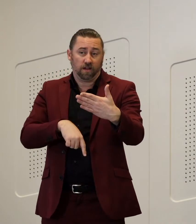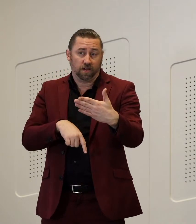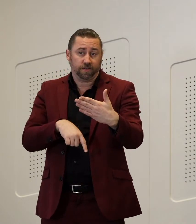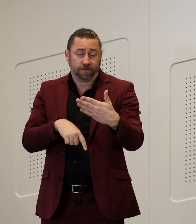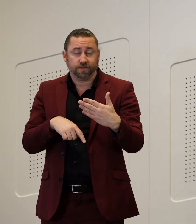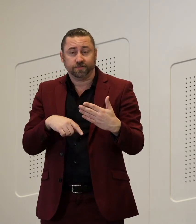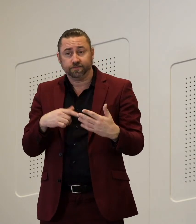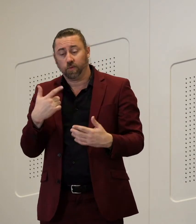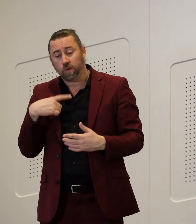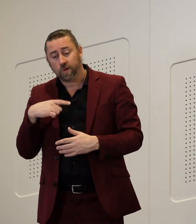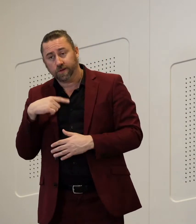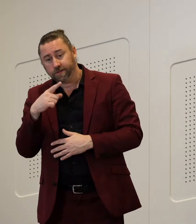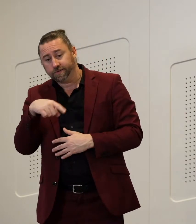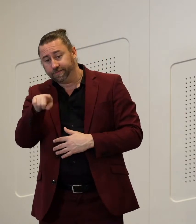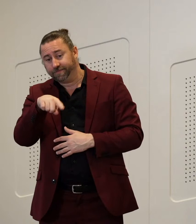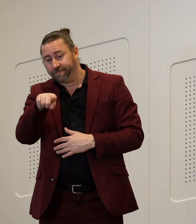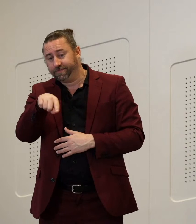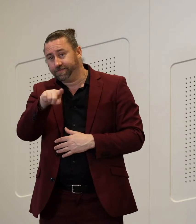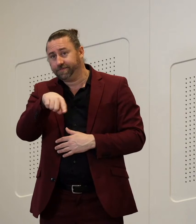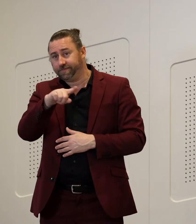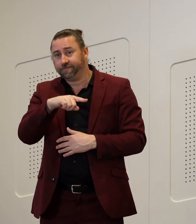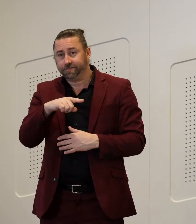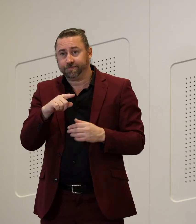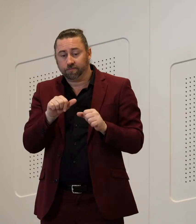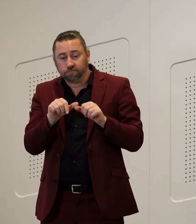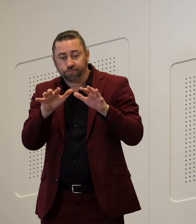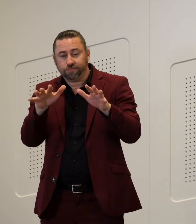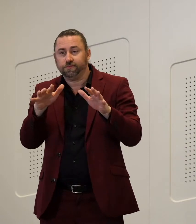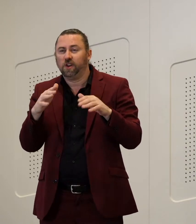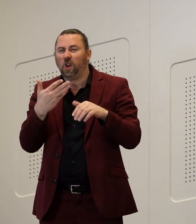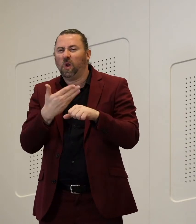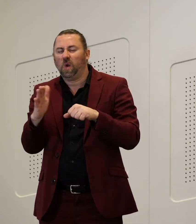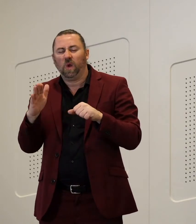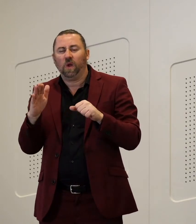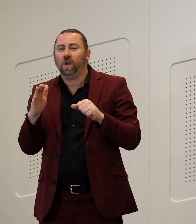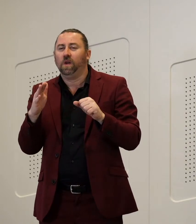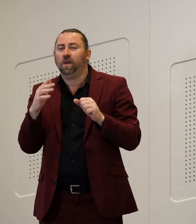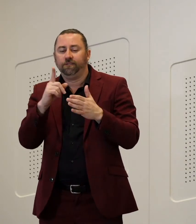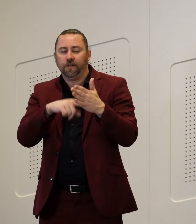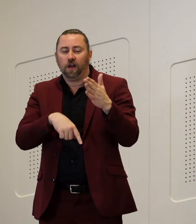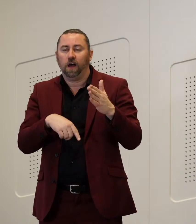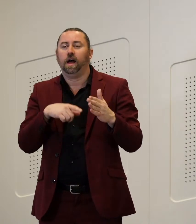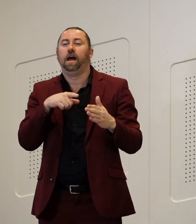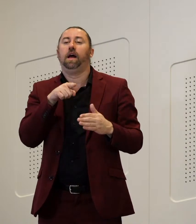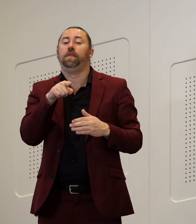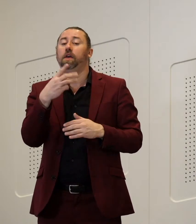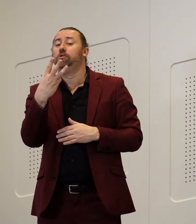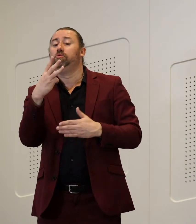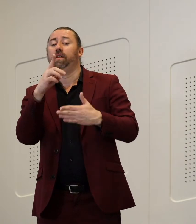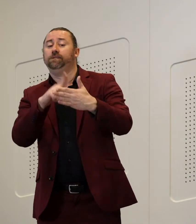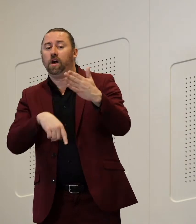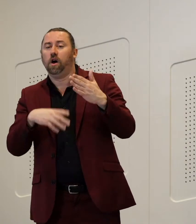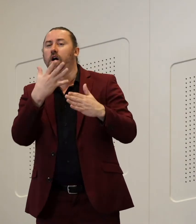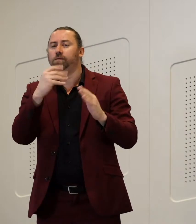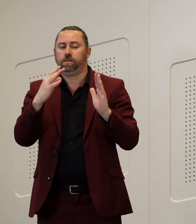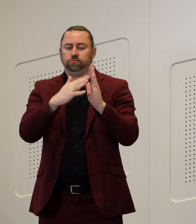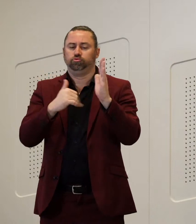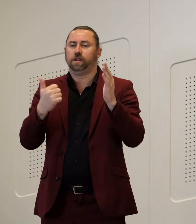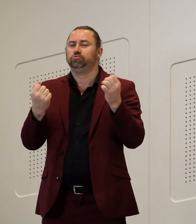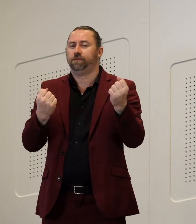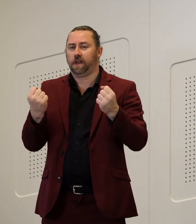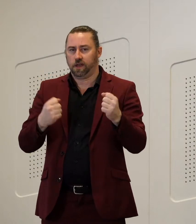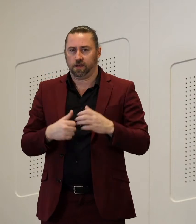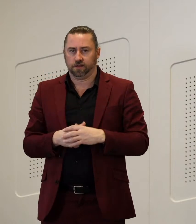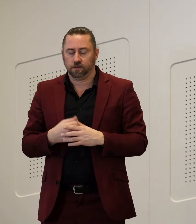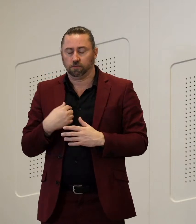the regime for the pandemic, and they all related to heavy freight vehicle operations. And on